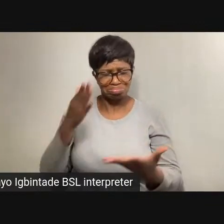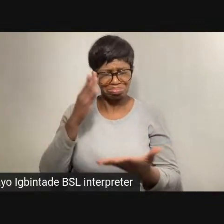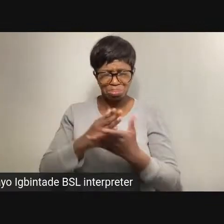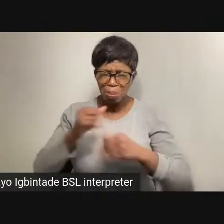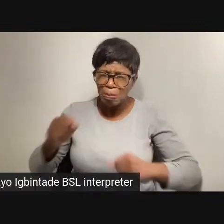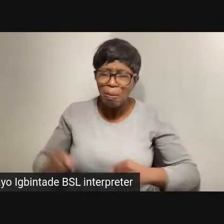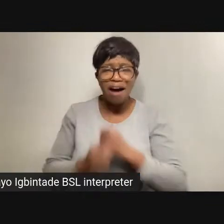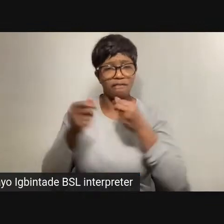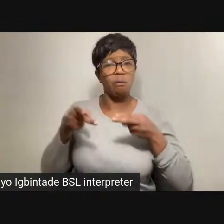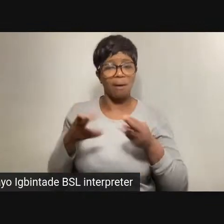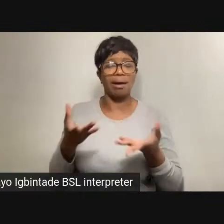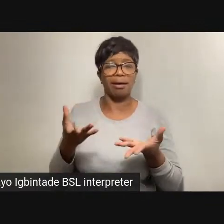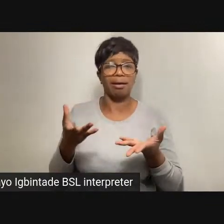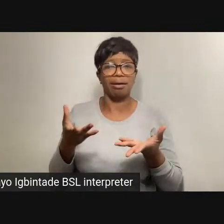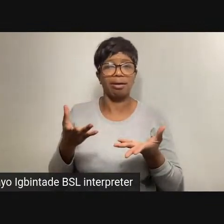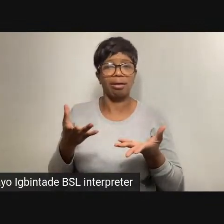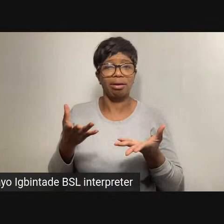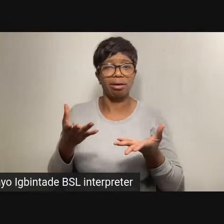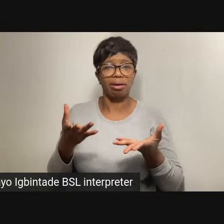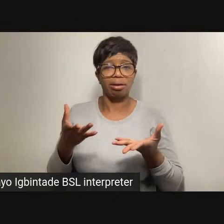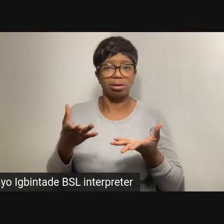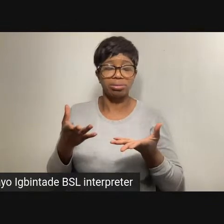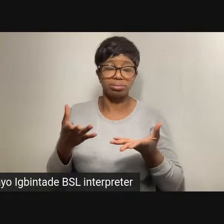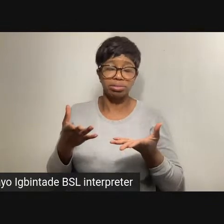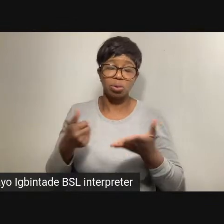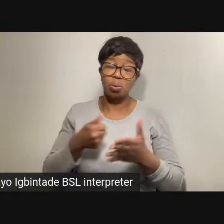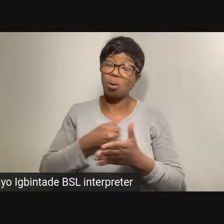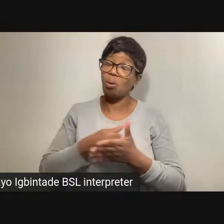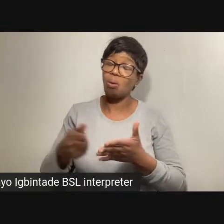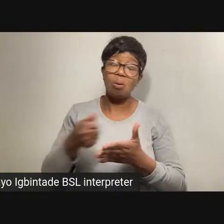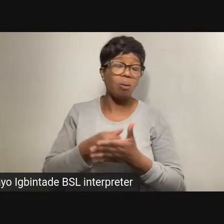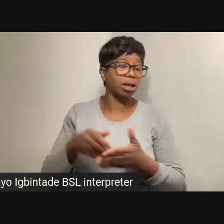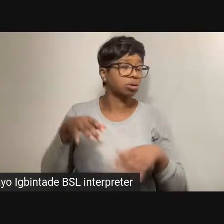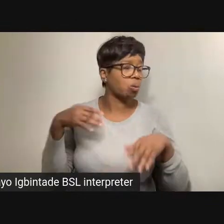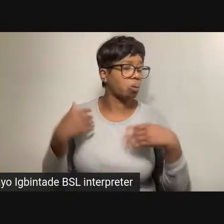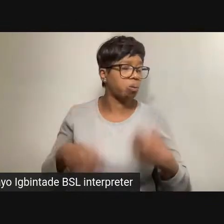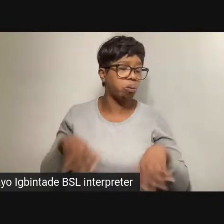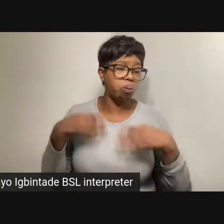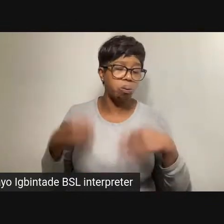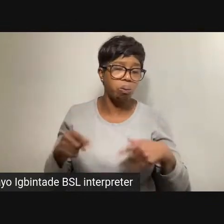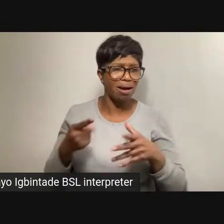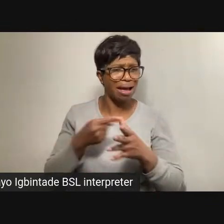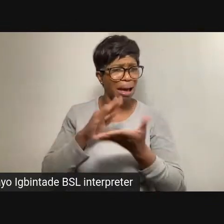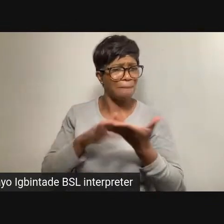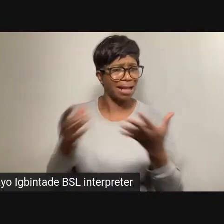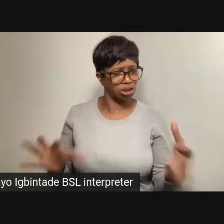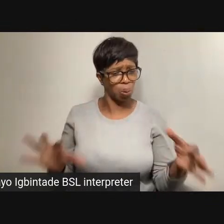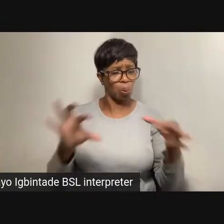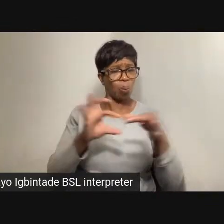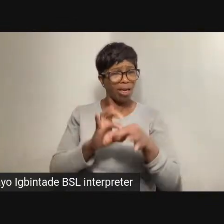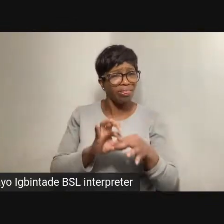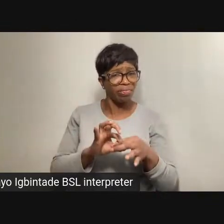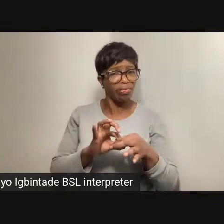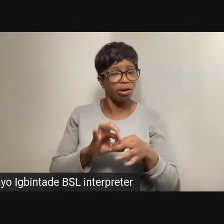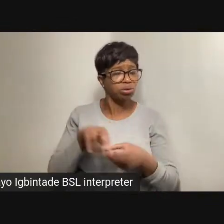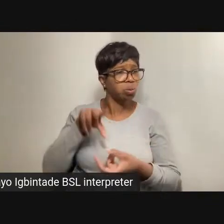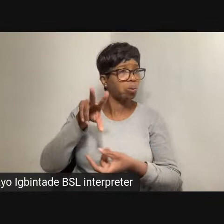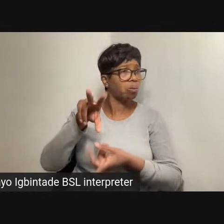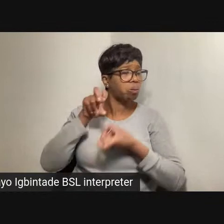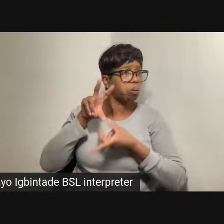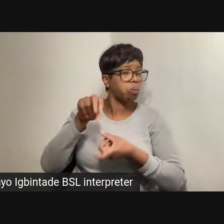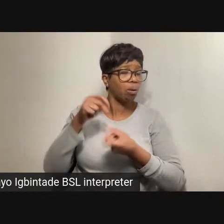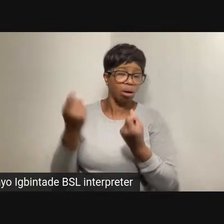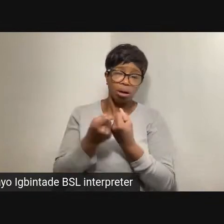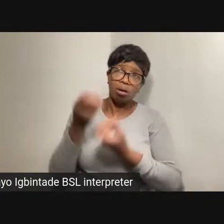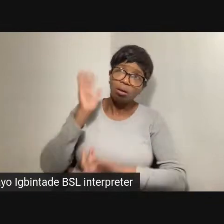powerful way. We are always so blessed to have Amanda in our midst and to hear what she has to say